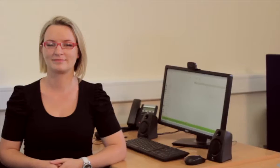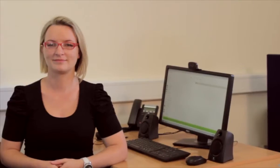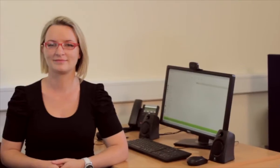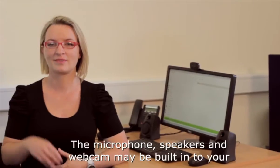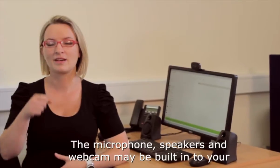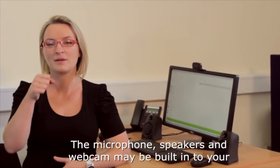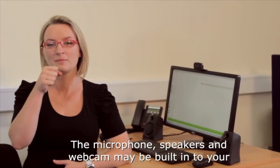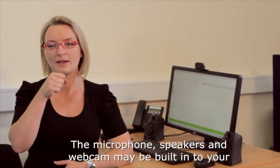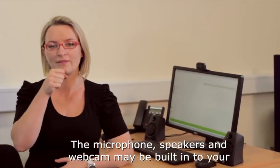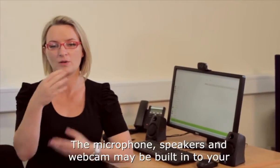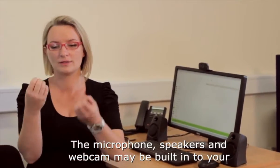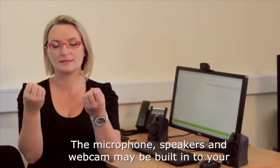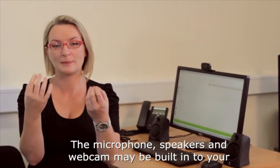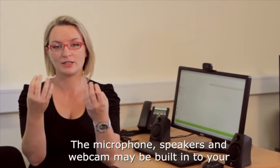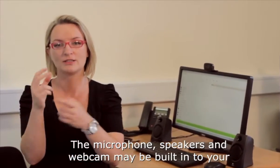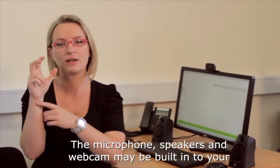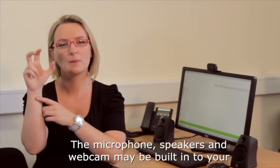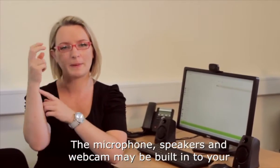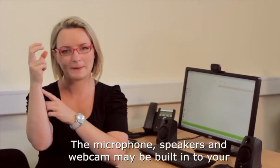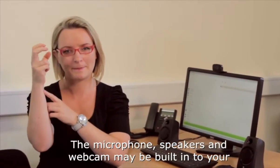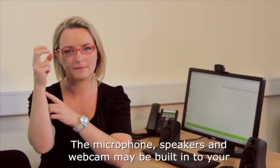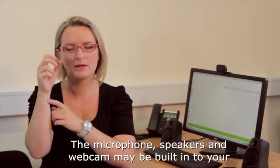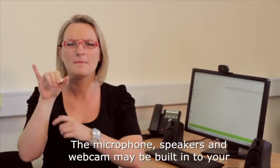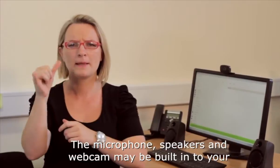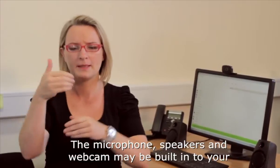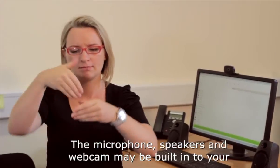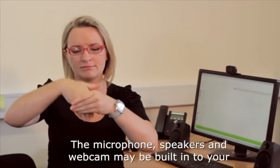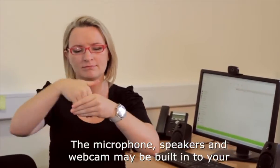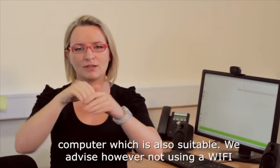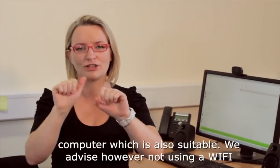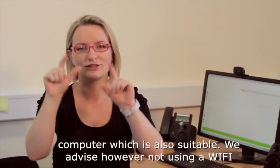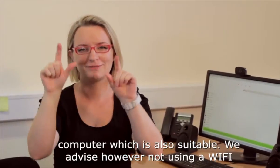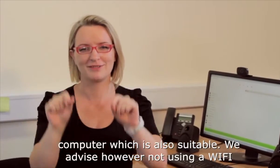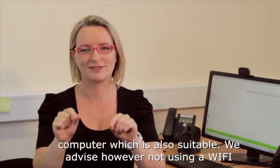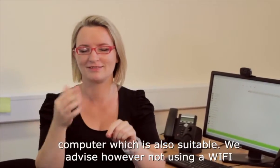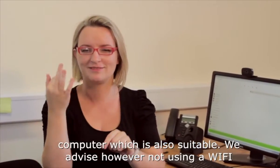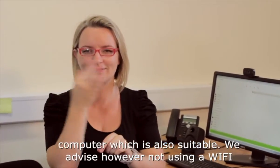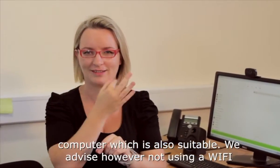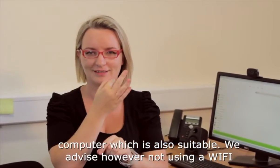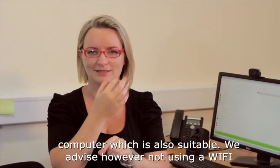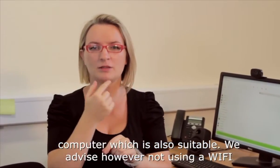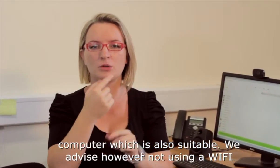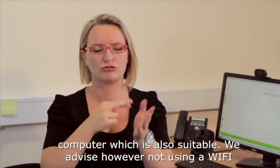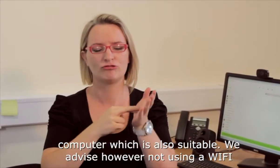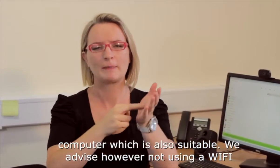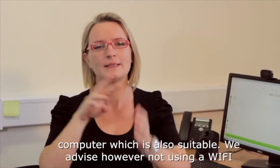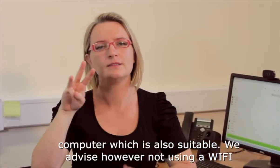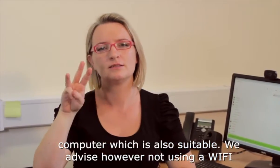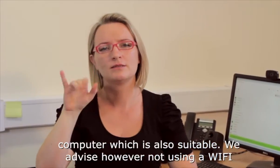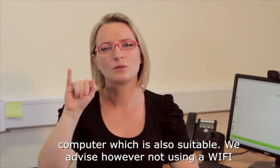The microphone, speakers and webcam may be built into your computer and that's fine. We advise though not to use